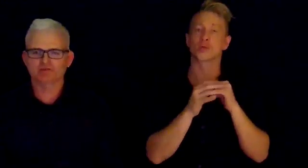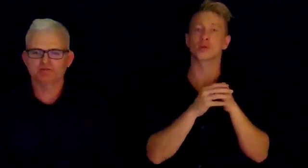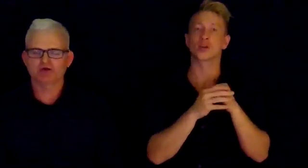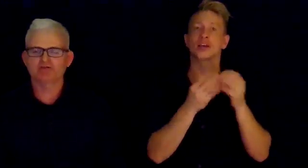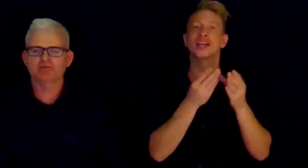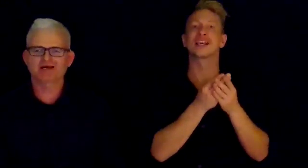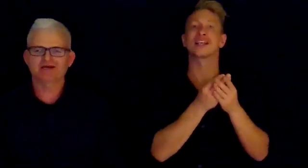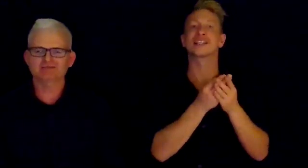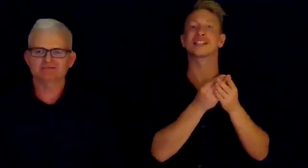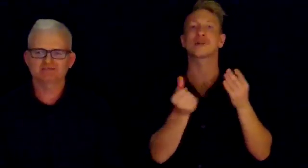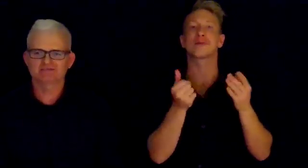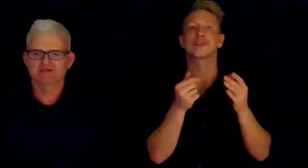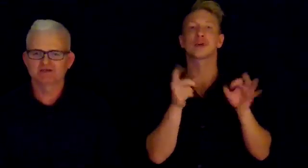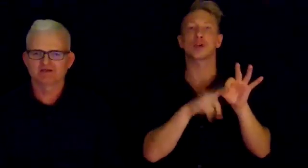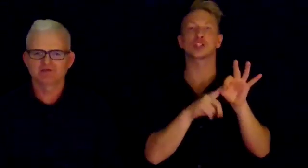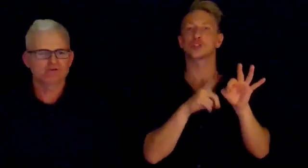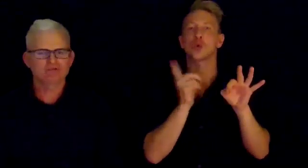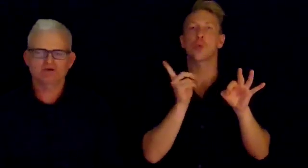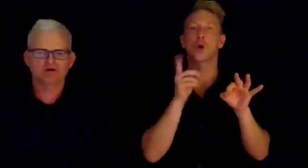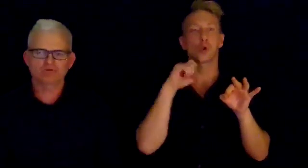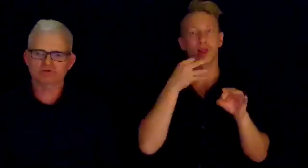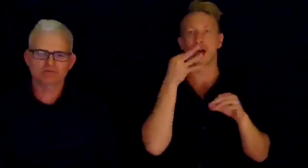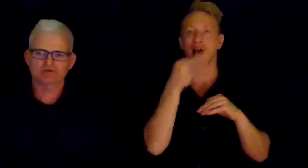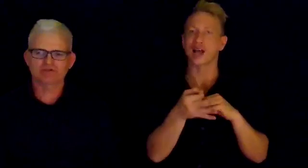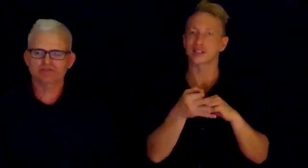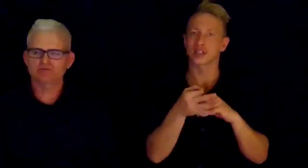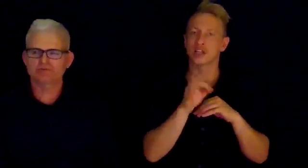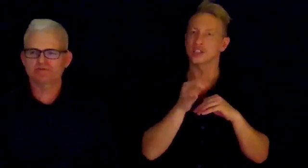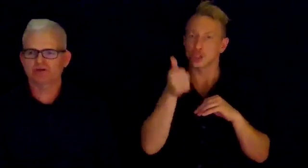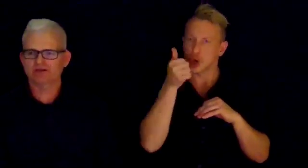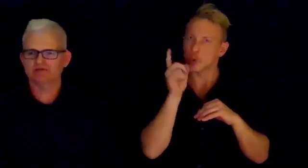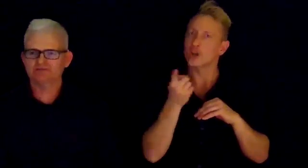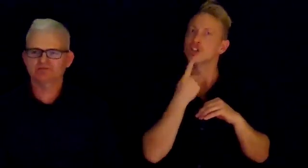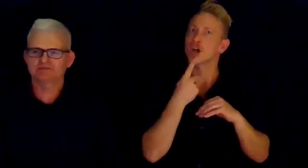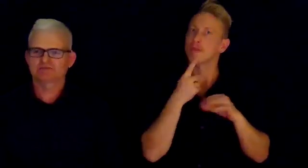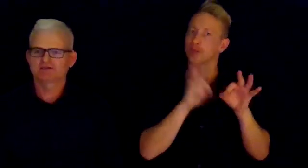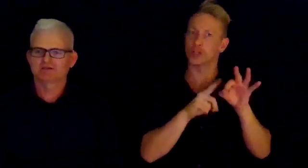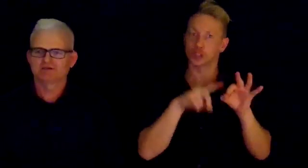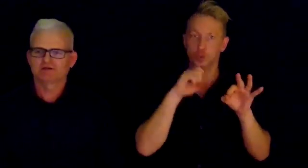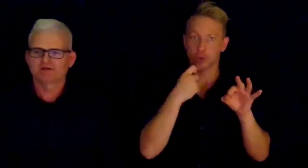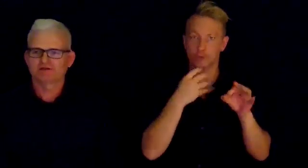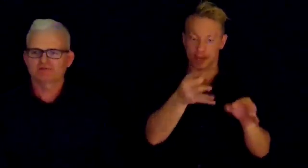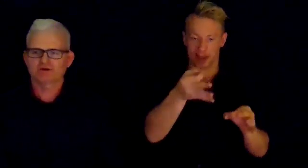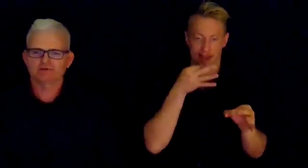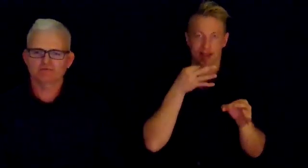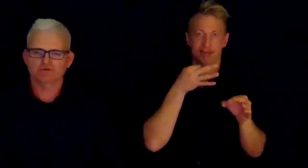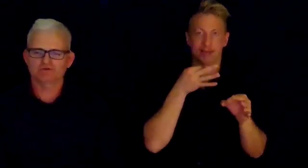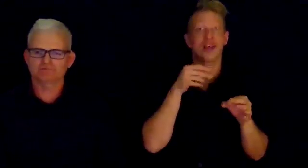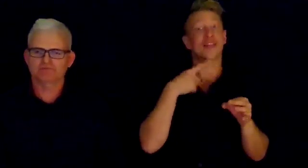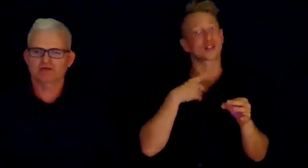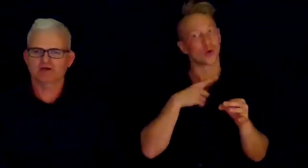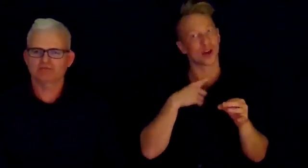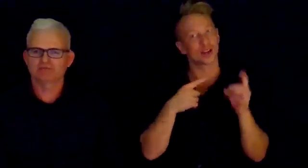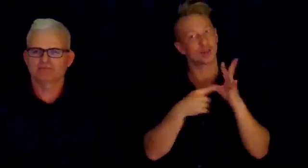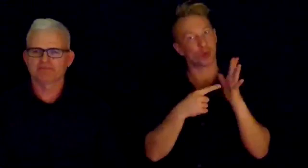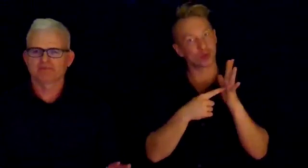that were going to be asked. We didn't know what type of questions would be thrown at us. That's why it's